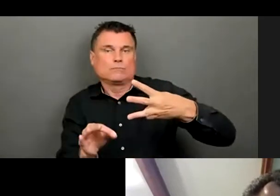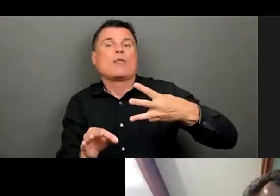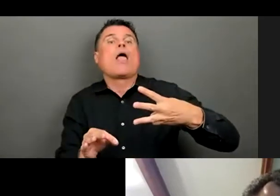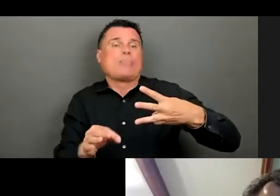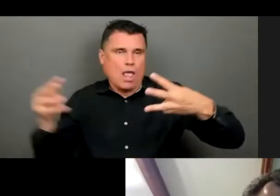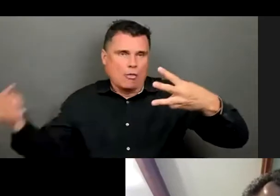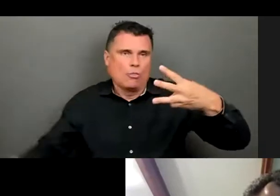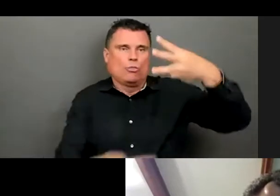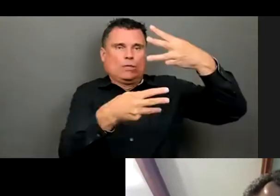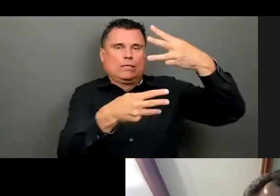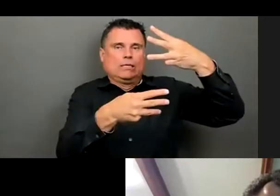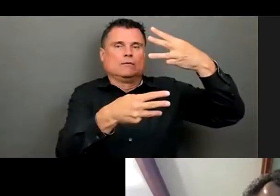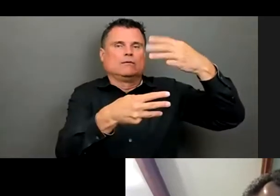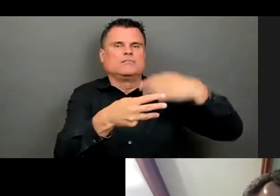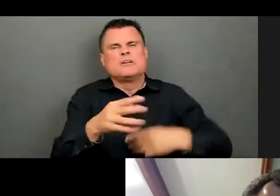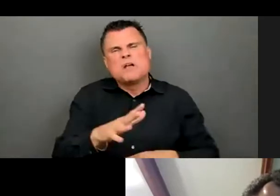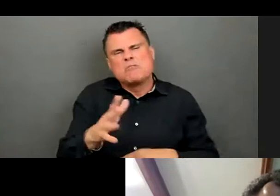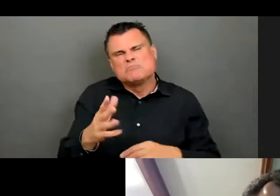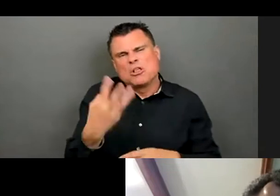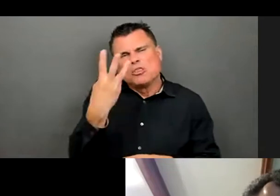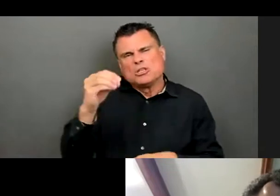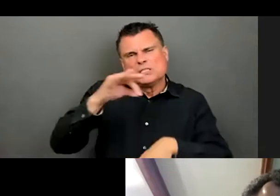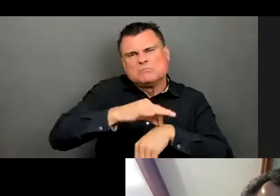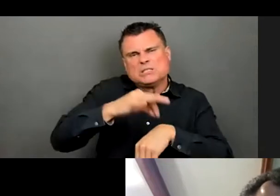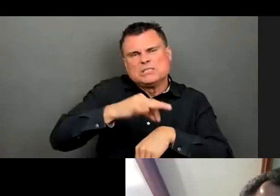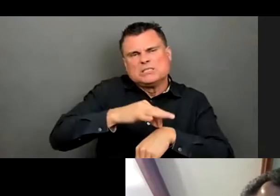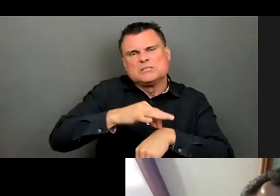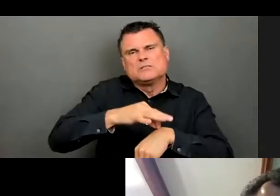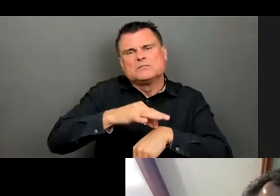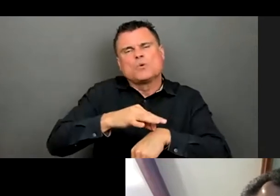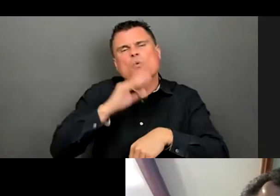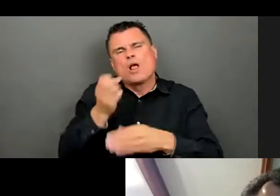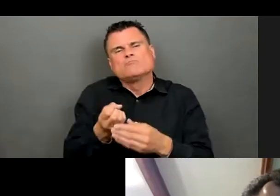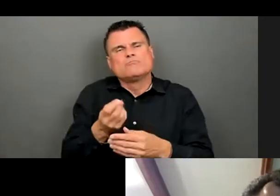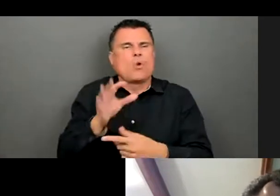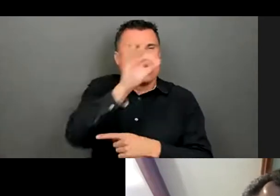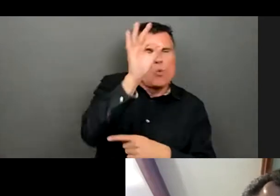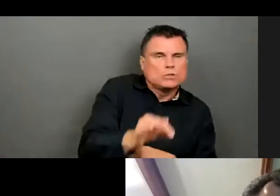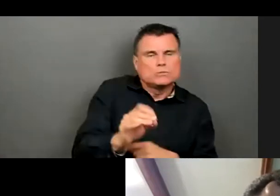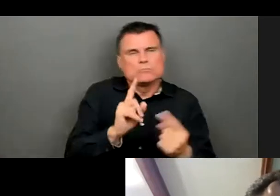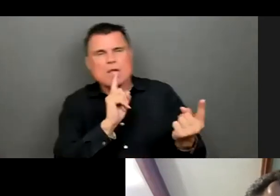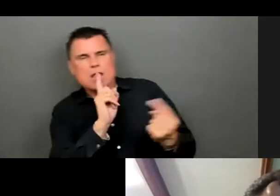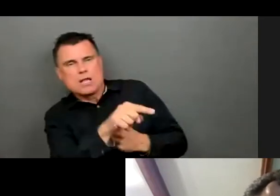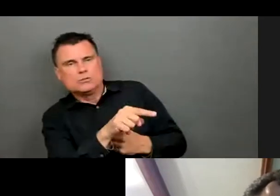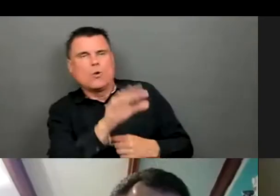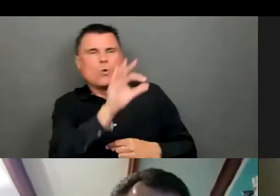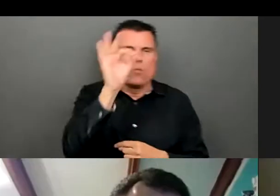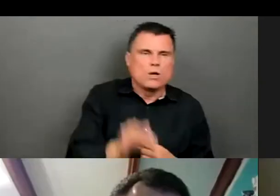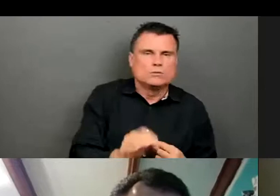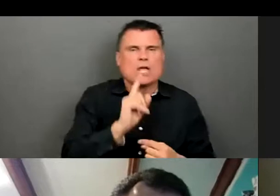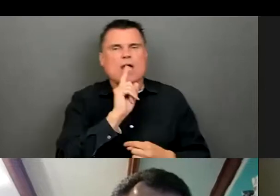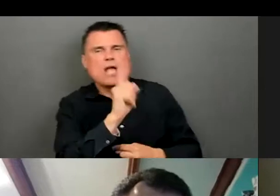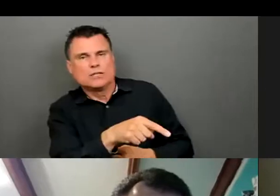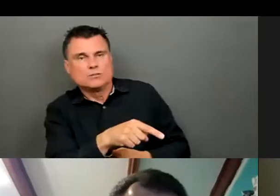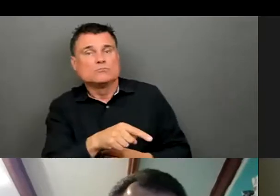an hour, 30 minutes for this particular session. So please, if you want to ask a question, do raise your hand. Use the raise